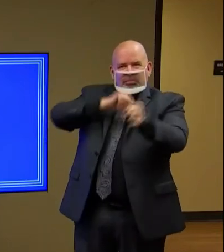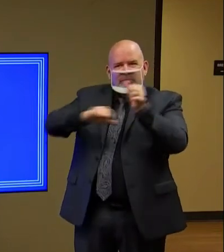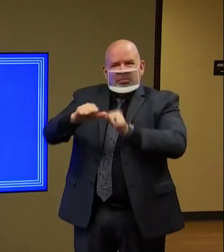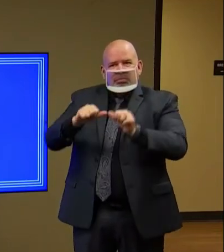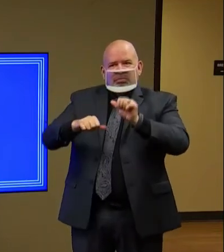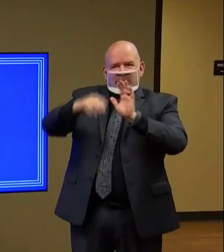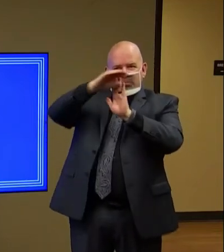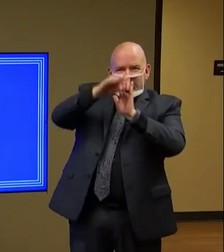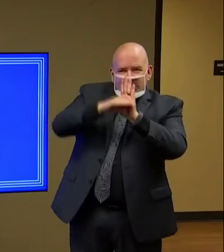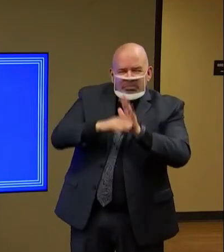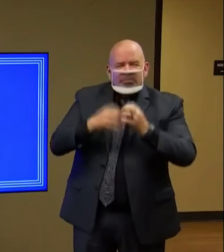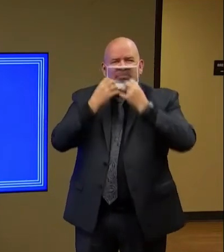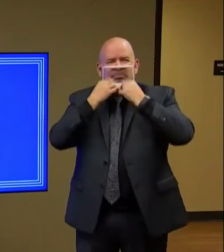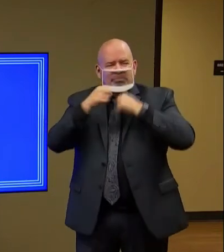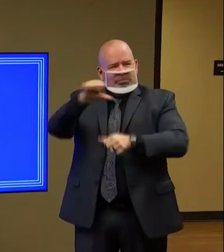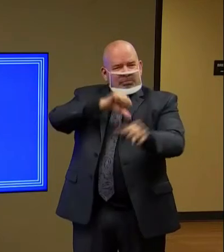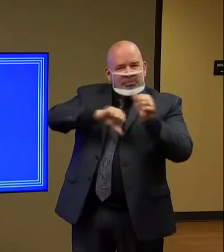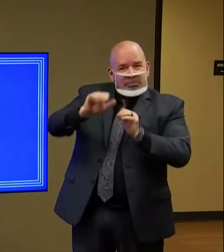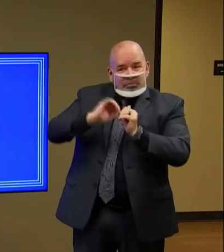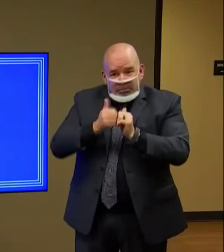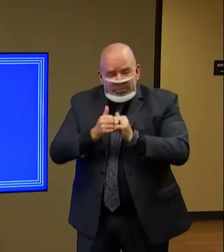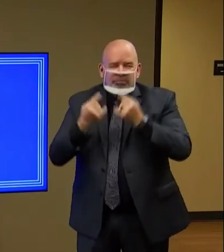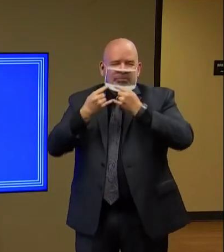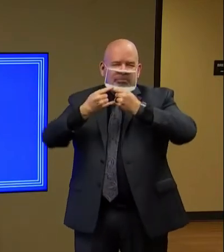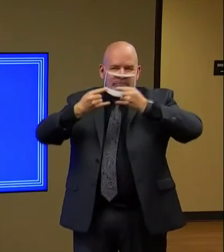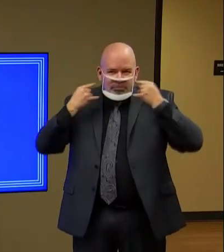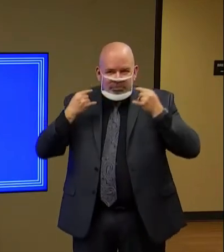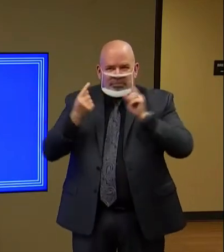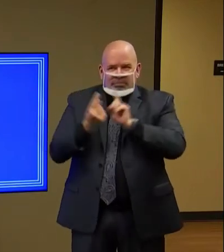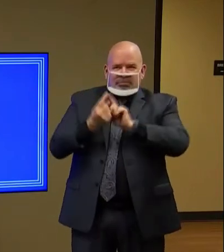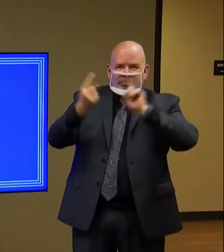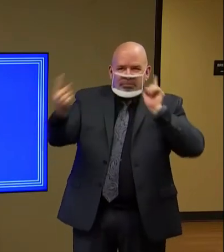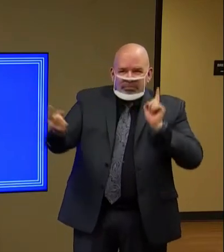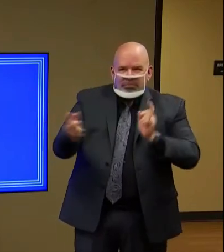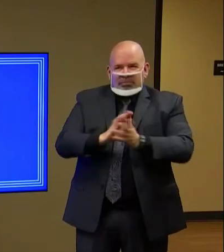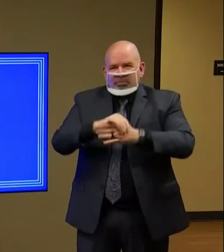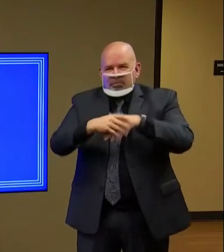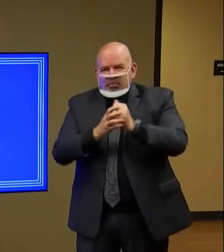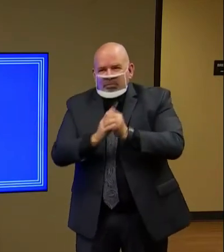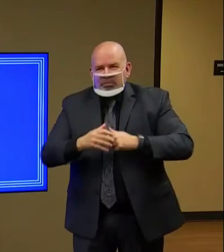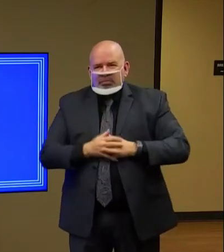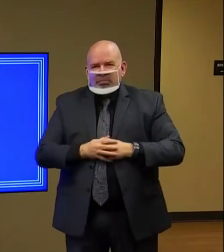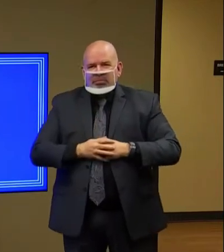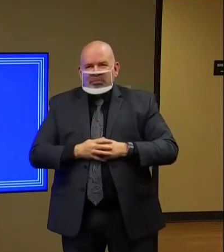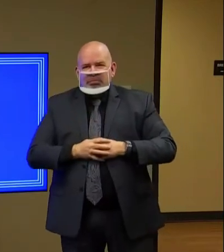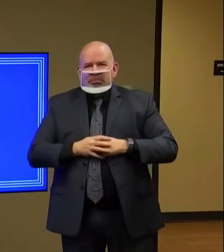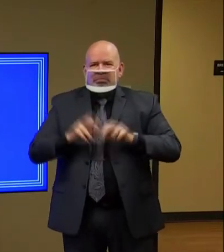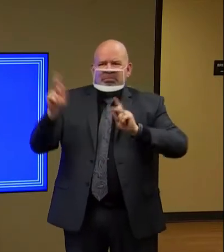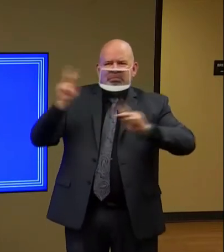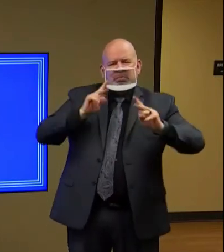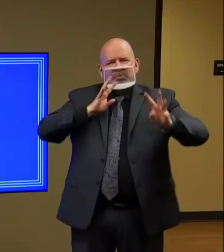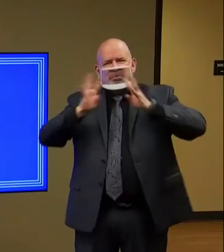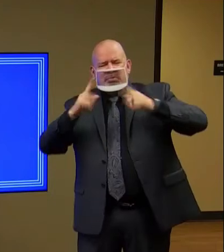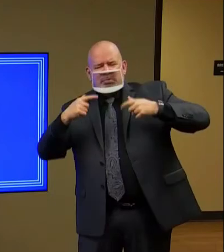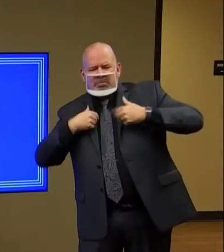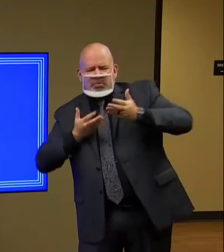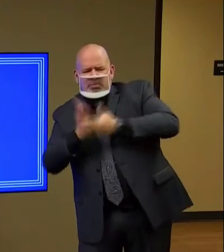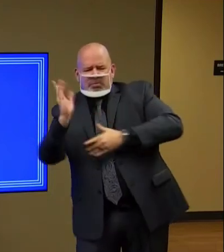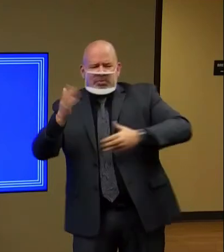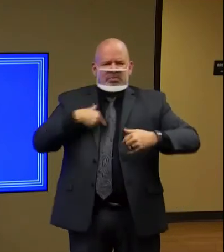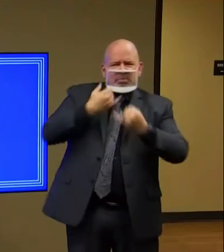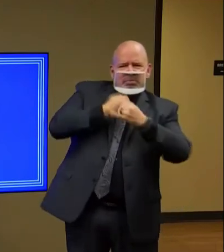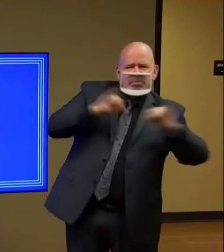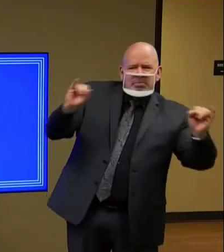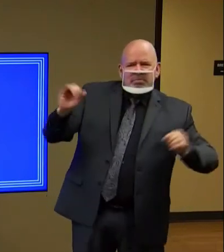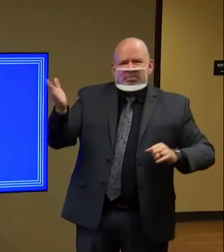many of the things personal liberties are a good thing. Capitalism is a good thing. They're not the exact same thing as